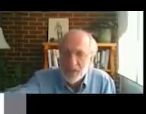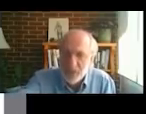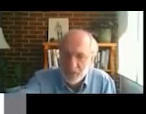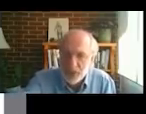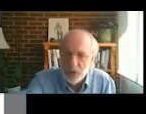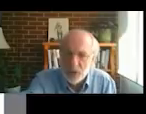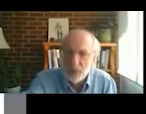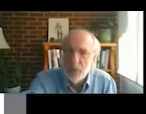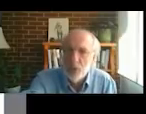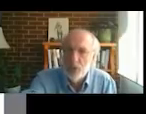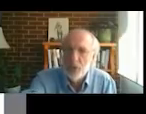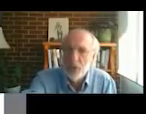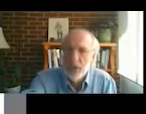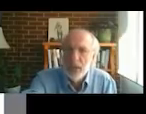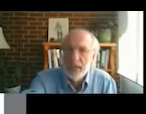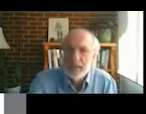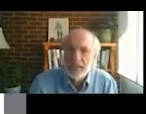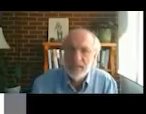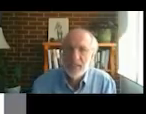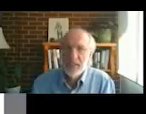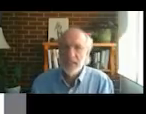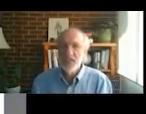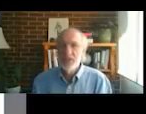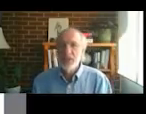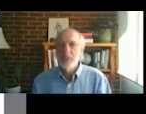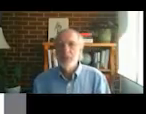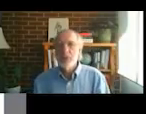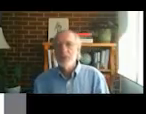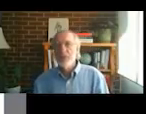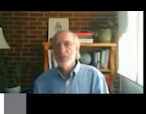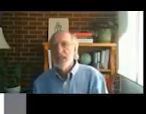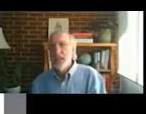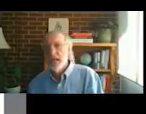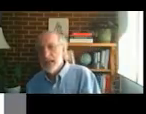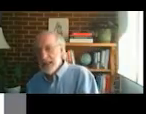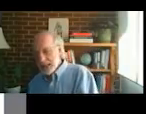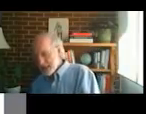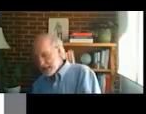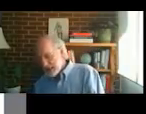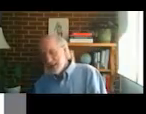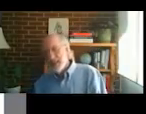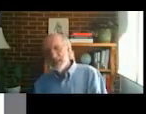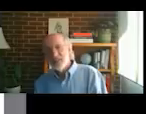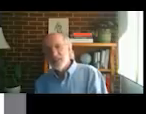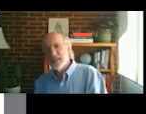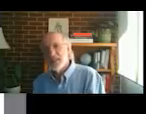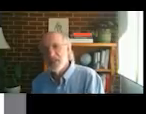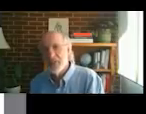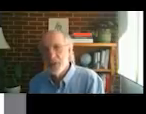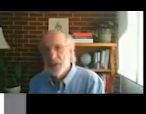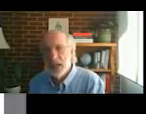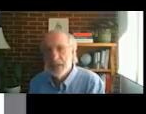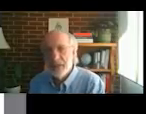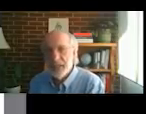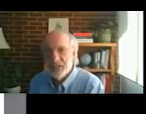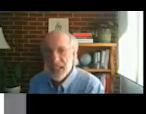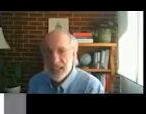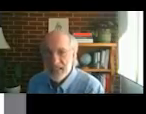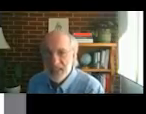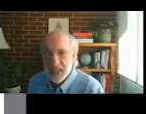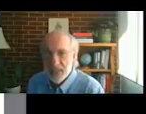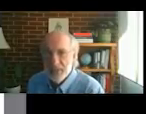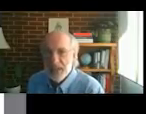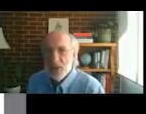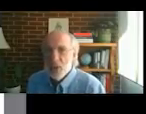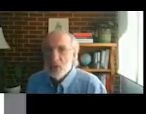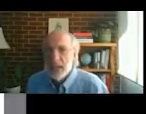the ways of reducing motor dexterity is important. Let's look at this for 5